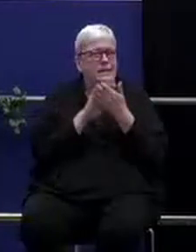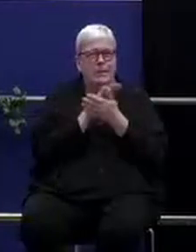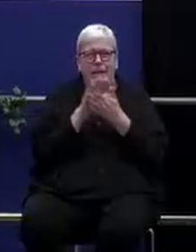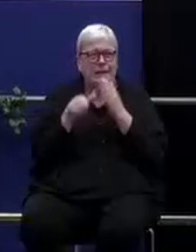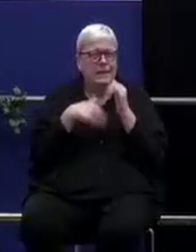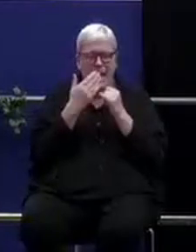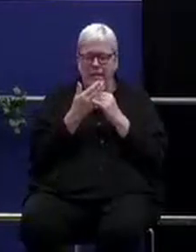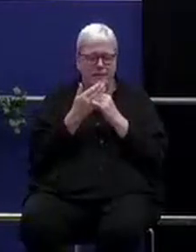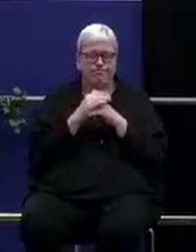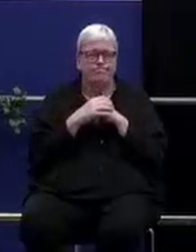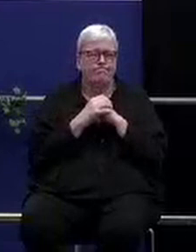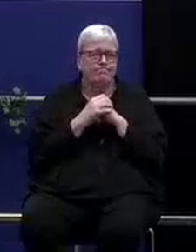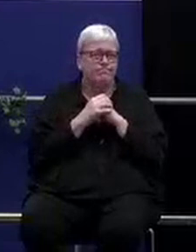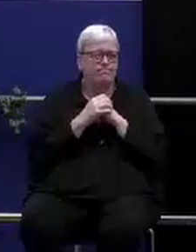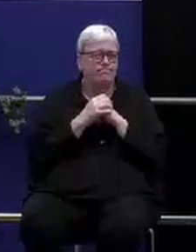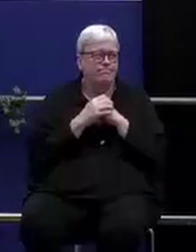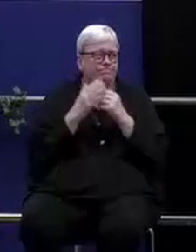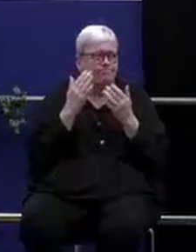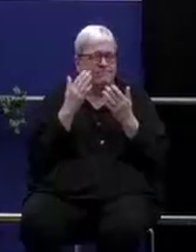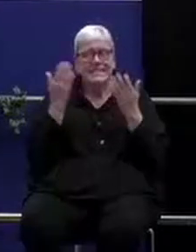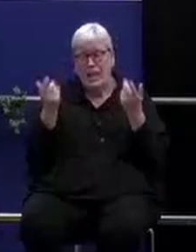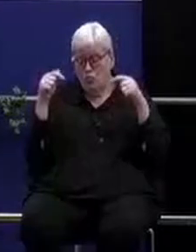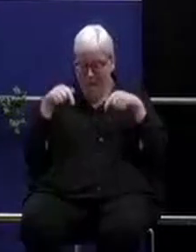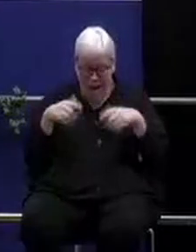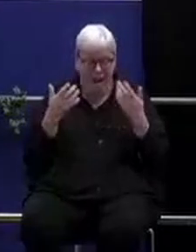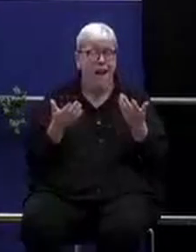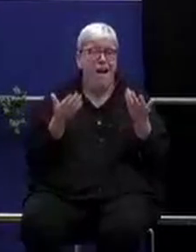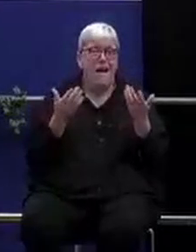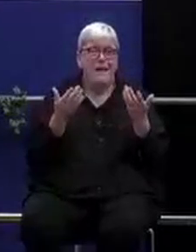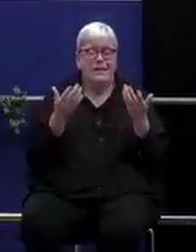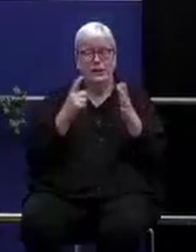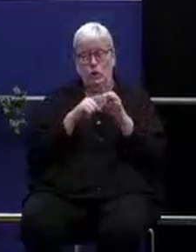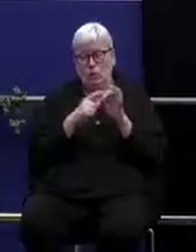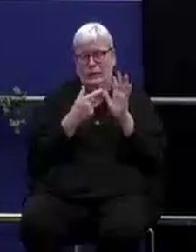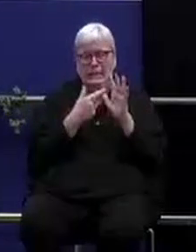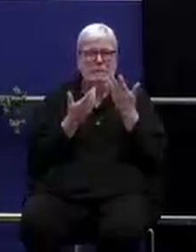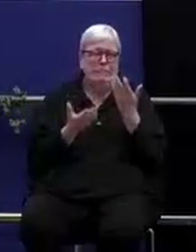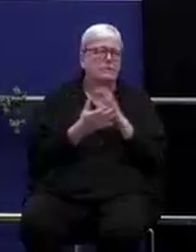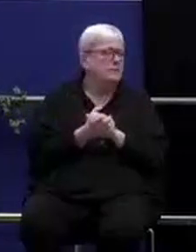for the story to live on. Here we are. Q&A.